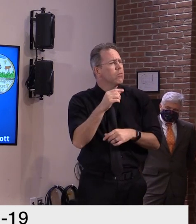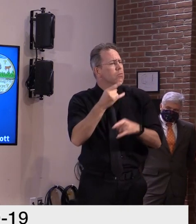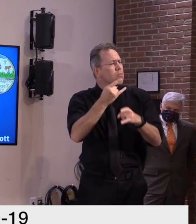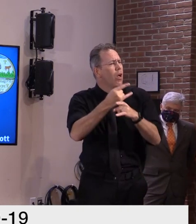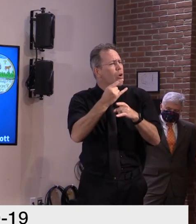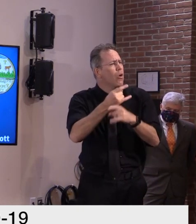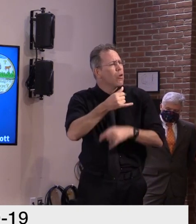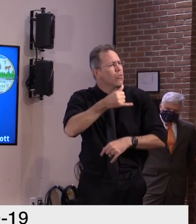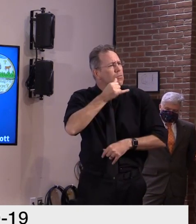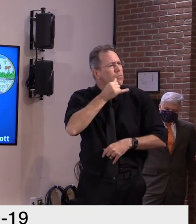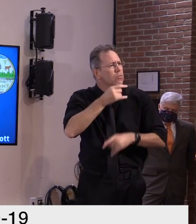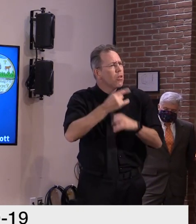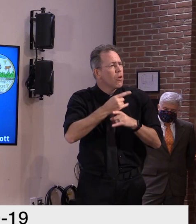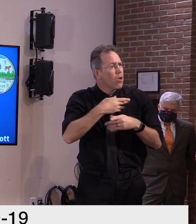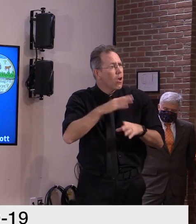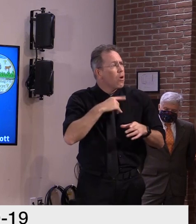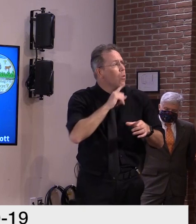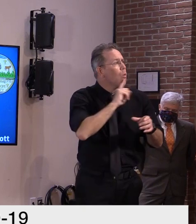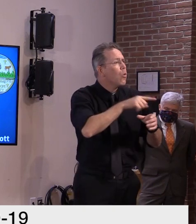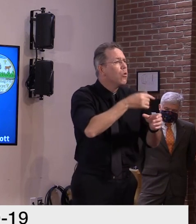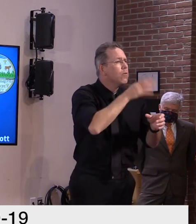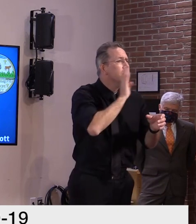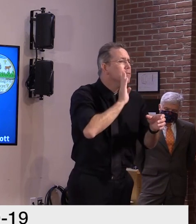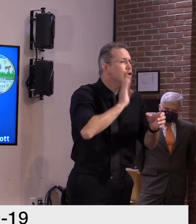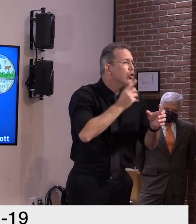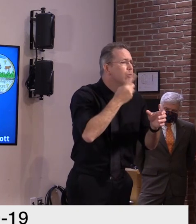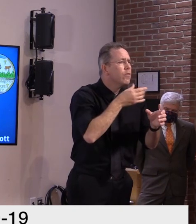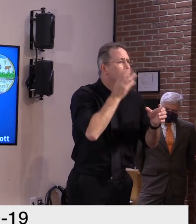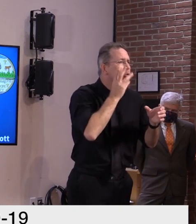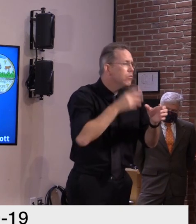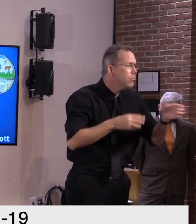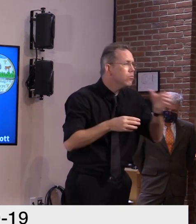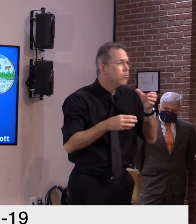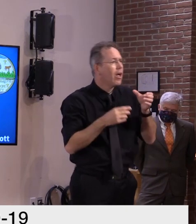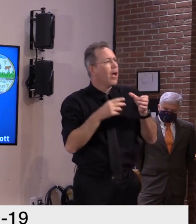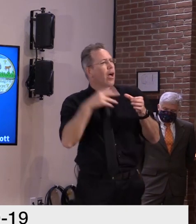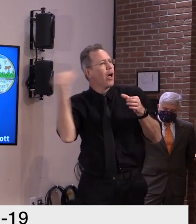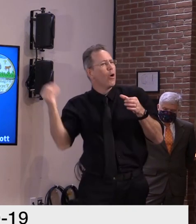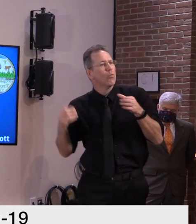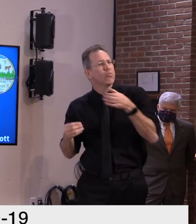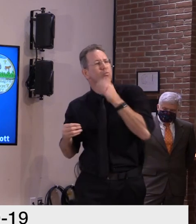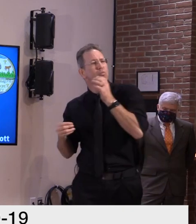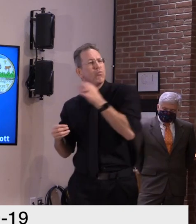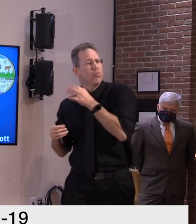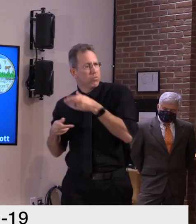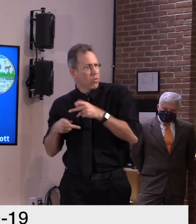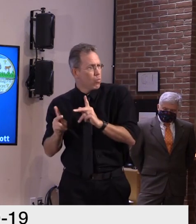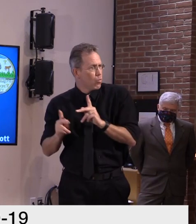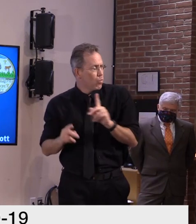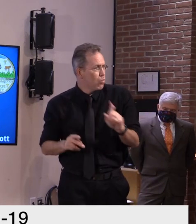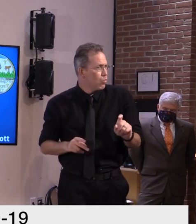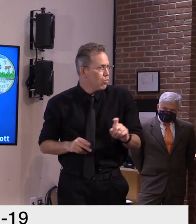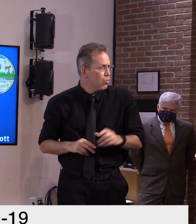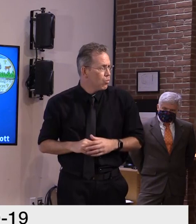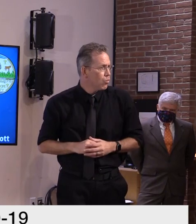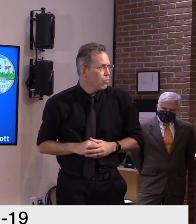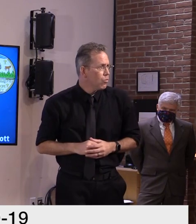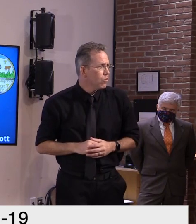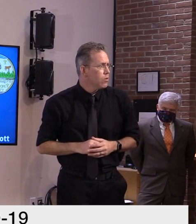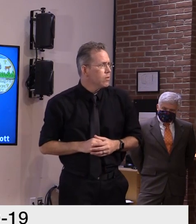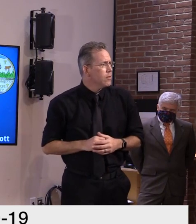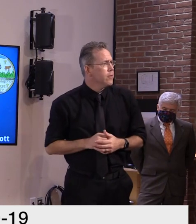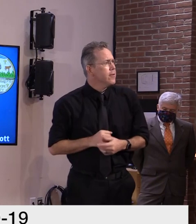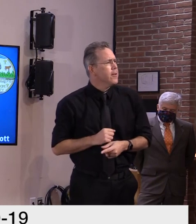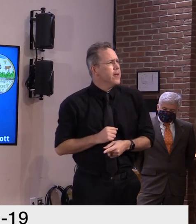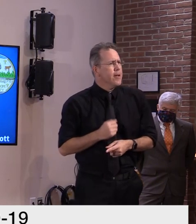I'm not familiar enough with how, what type of permits each of these ski resorts has, but yes, the restaurant guidance